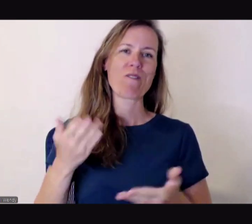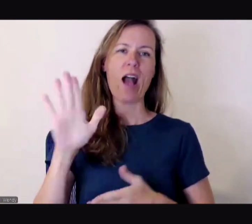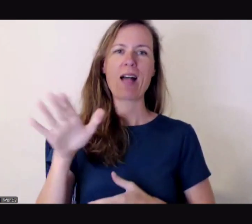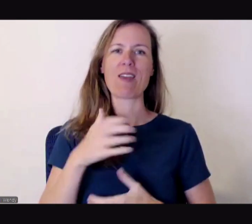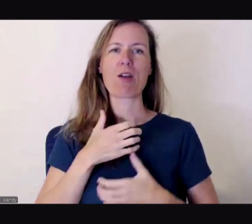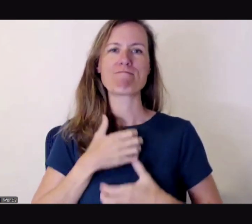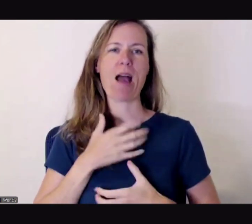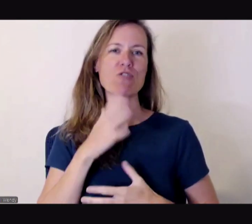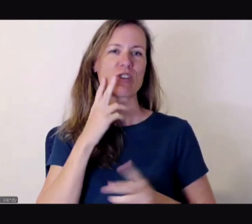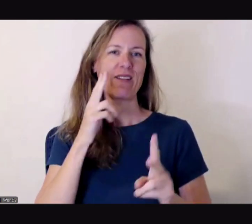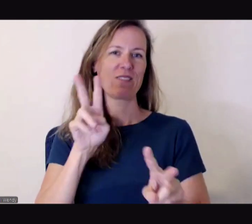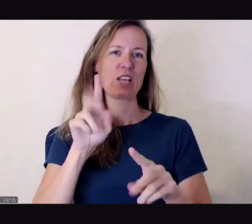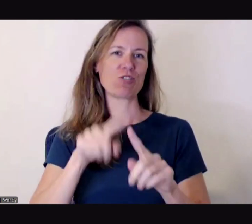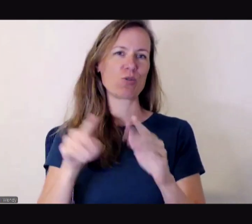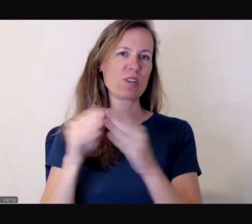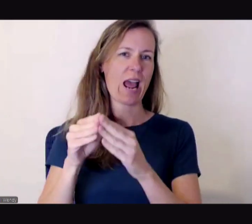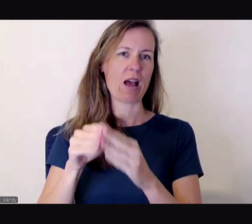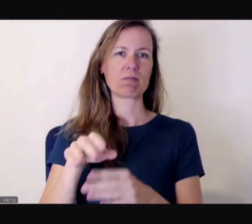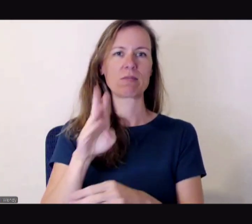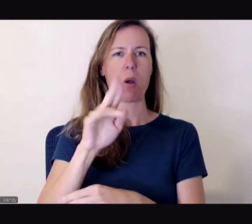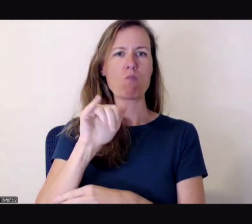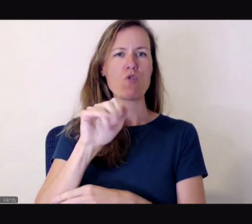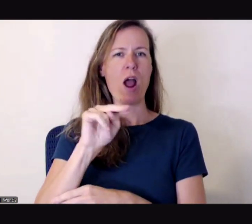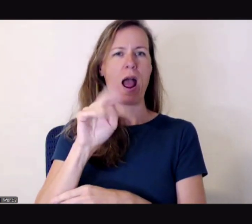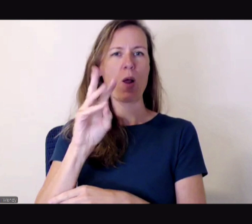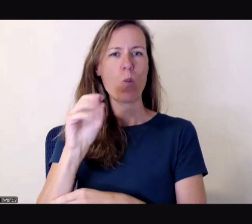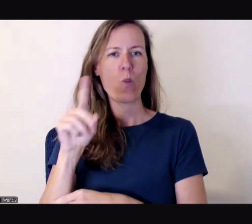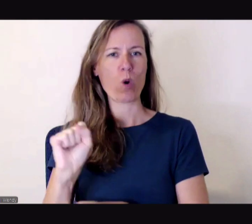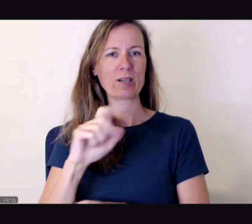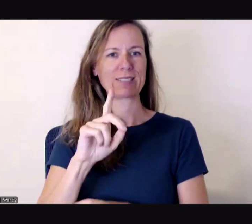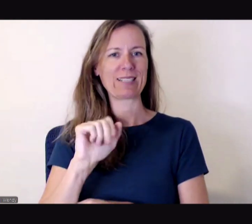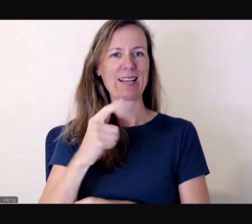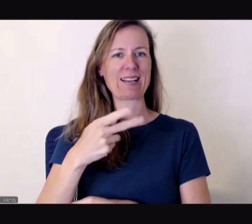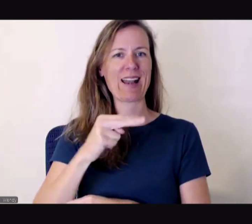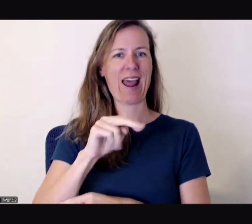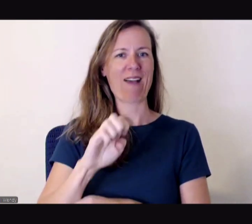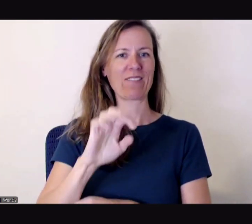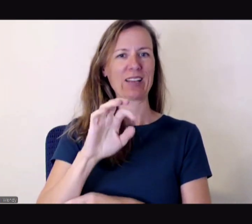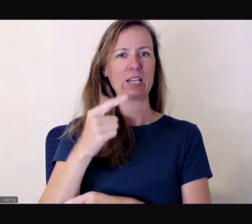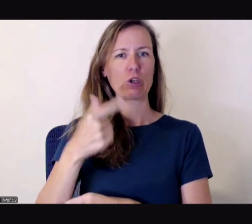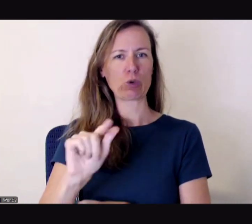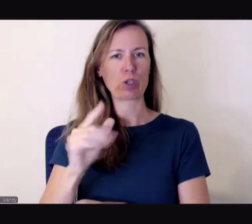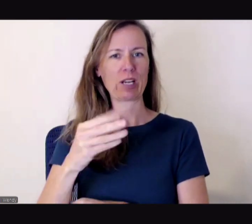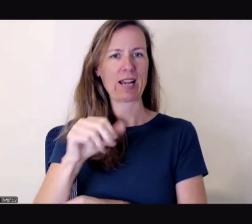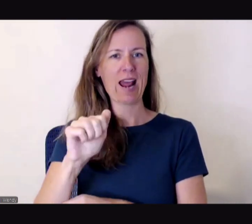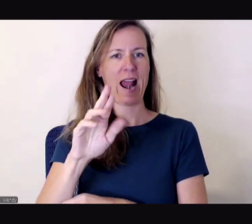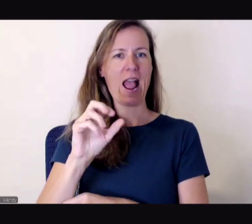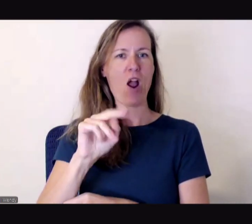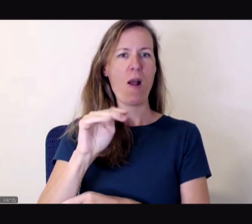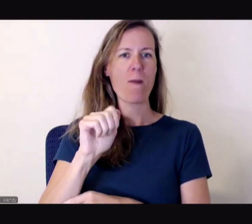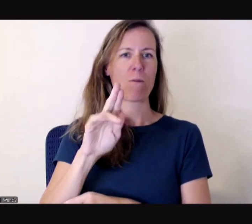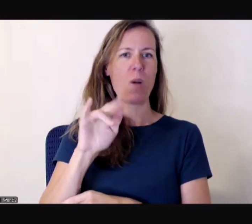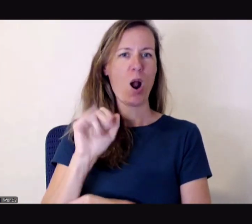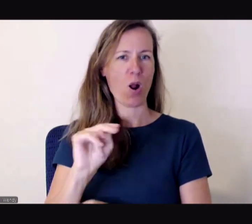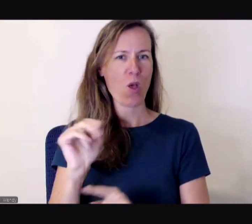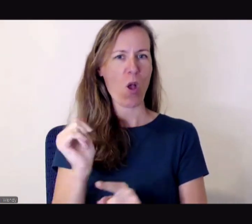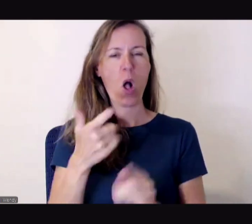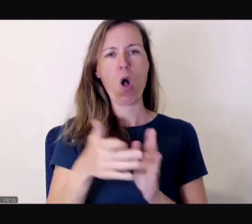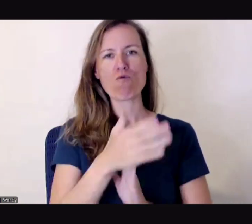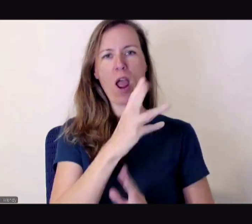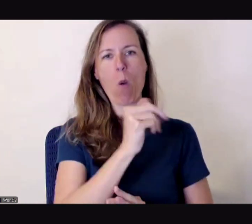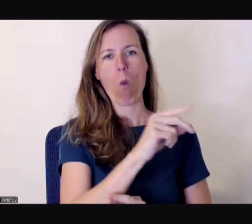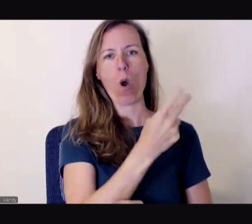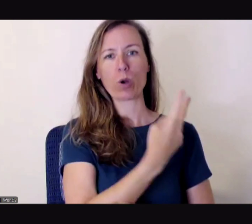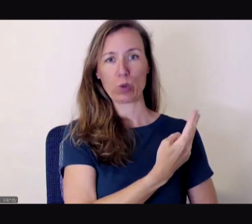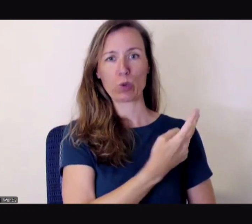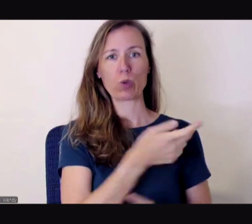Barnett Woods, Daphne Felton Green, and Aaron Martin, who all ran in Ward 2. Thanks to Elaine Thompson, who ran in Ward 3, Elaine Johnson,